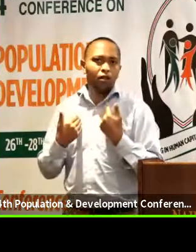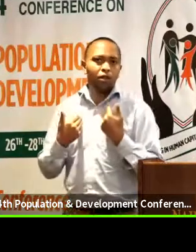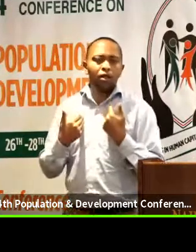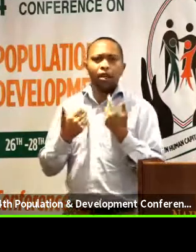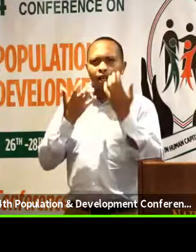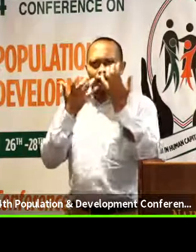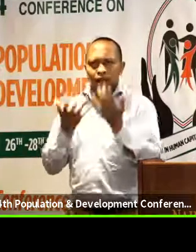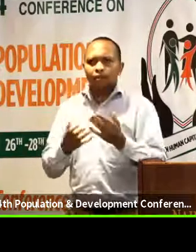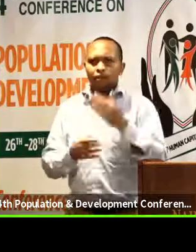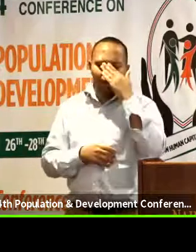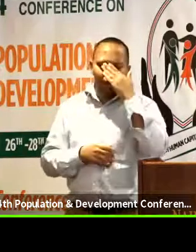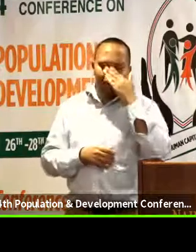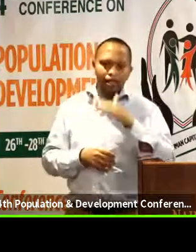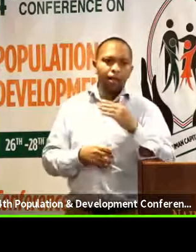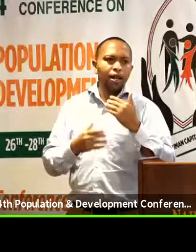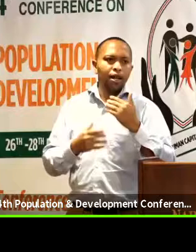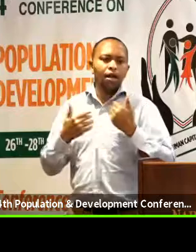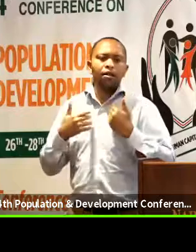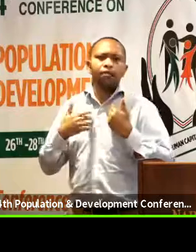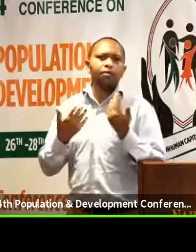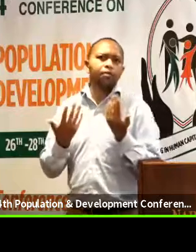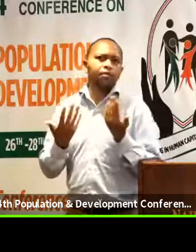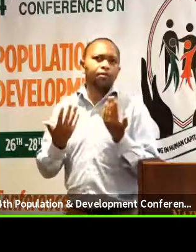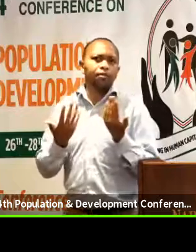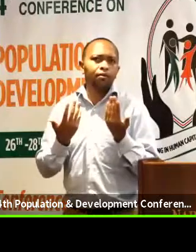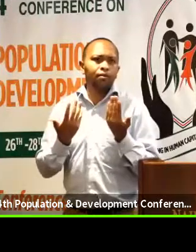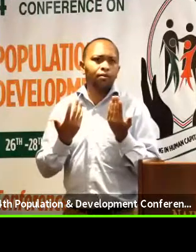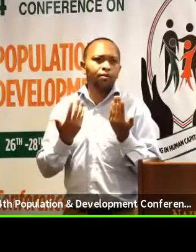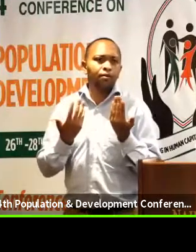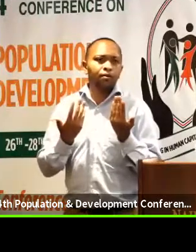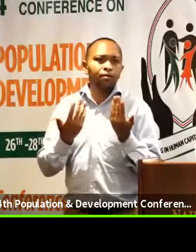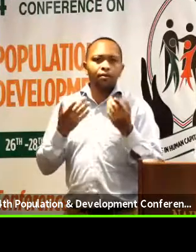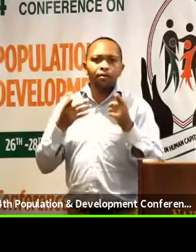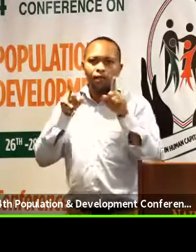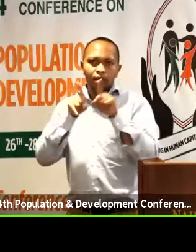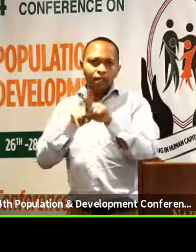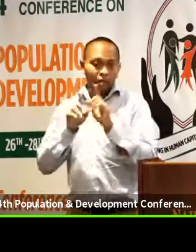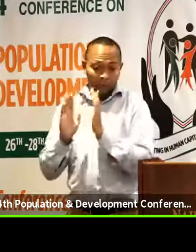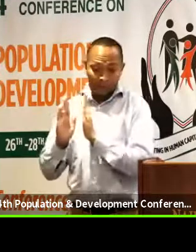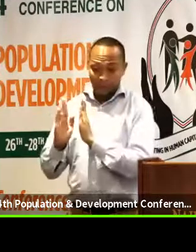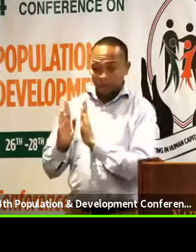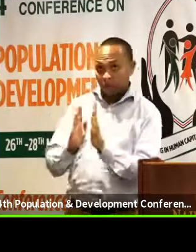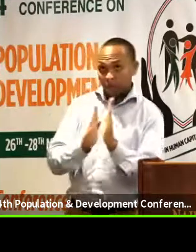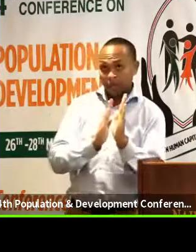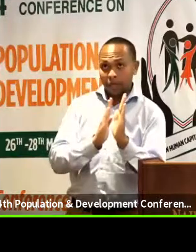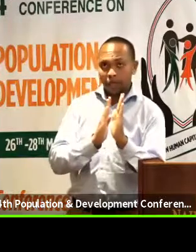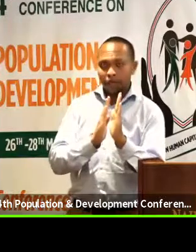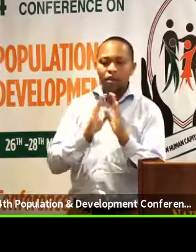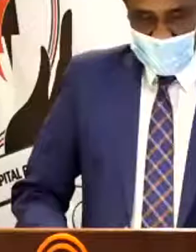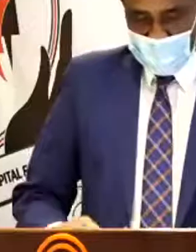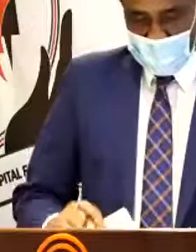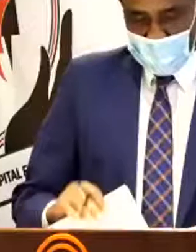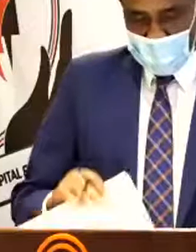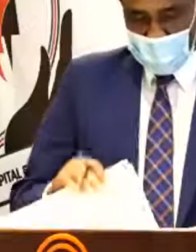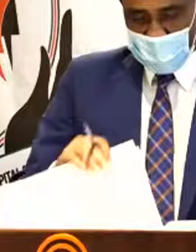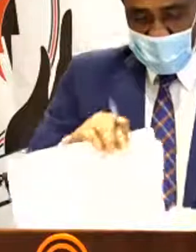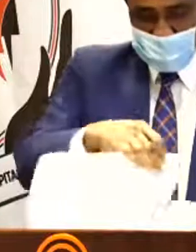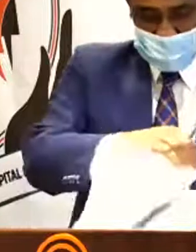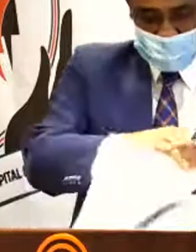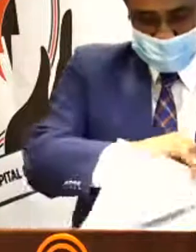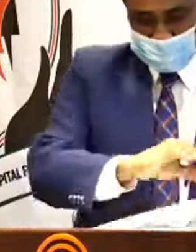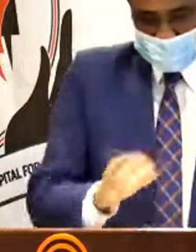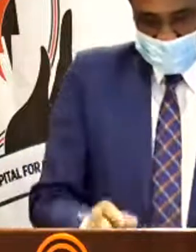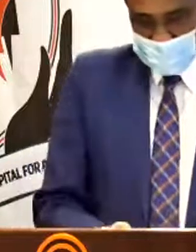day where we're going to have again similar arrangement in terms of sessions. We're going to